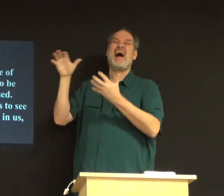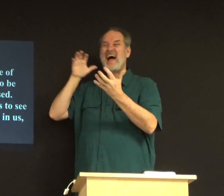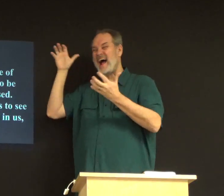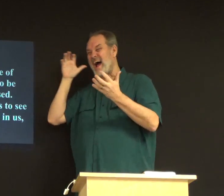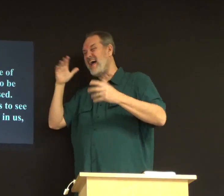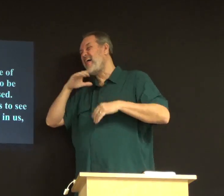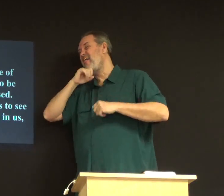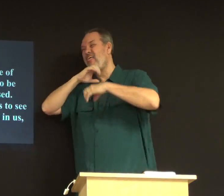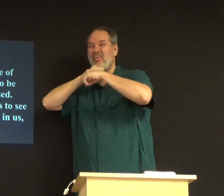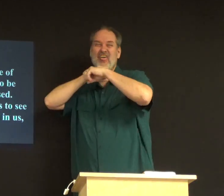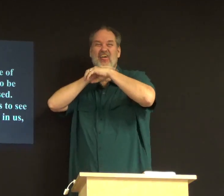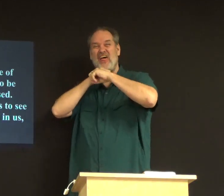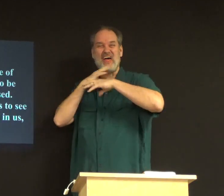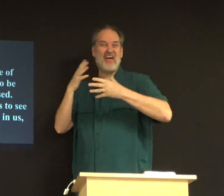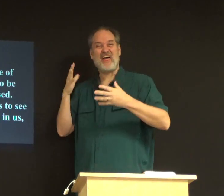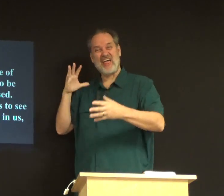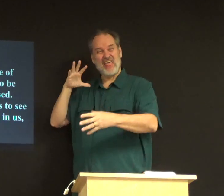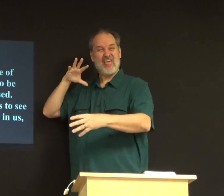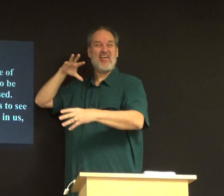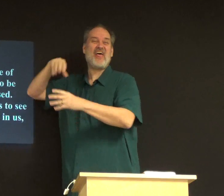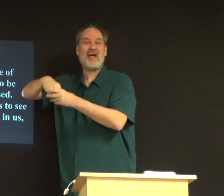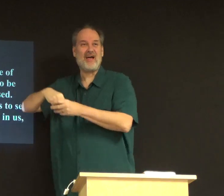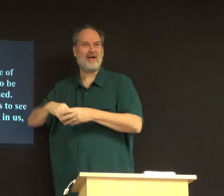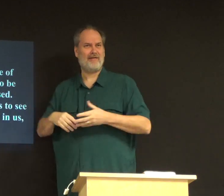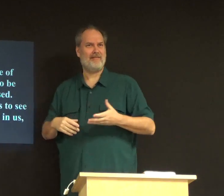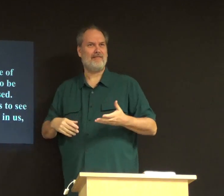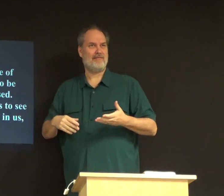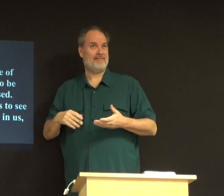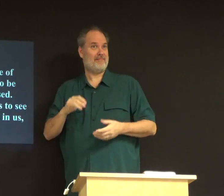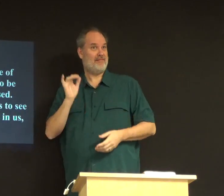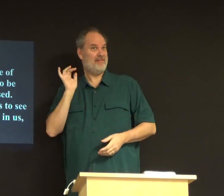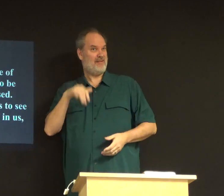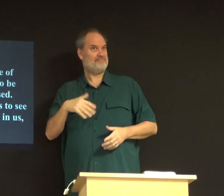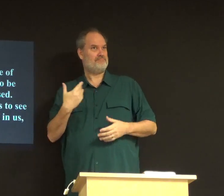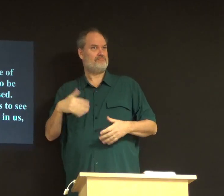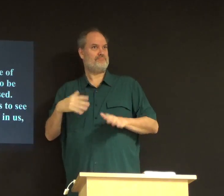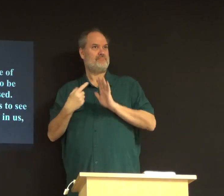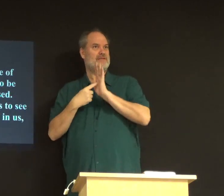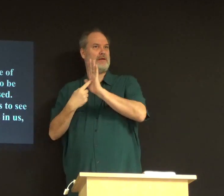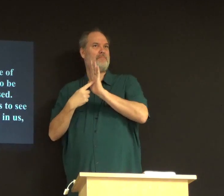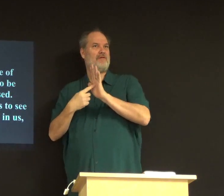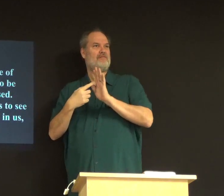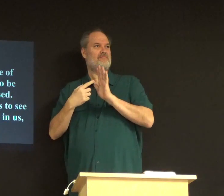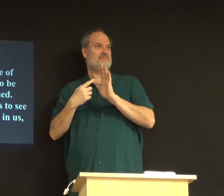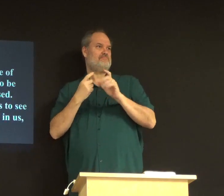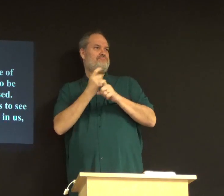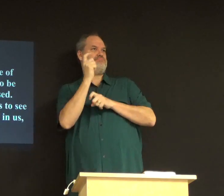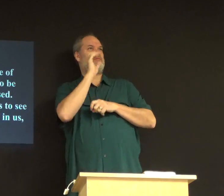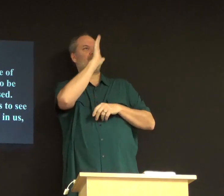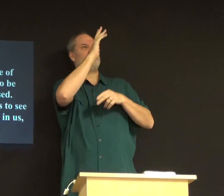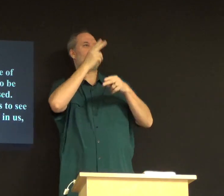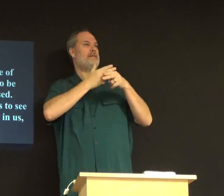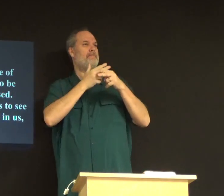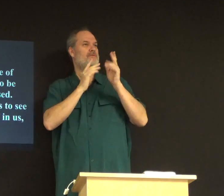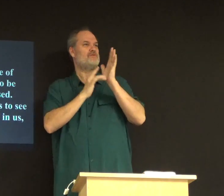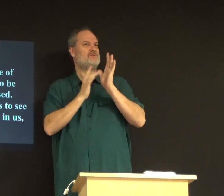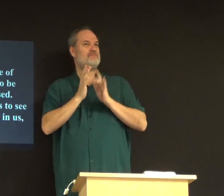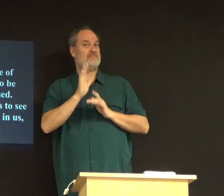and hang out with people and they talk about their advantage and, of course, joking and all of that. It's an example of us.